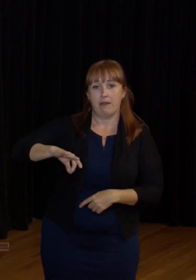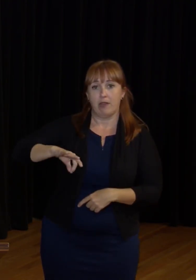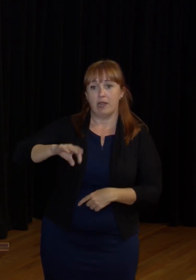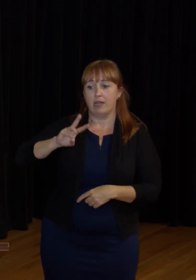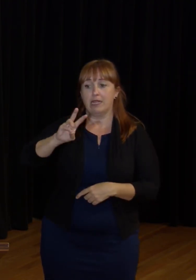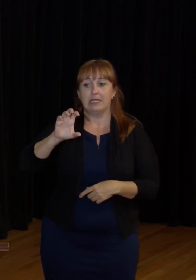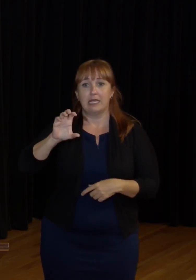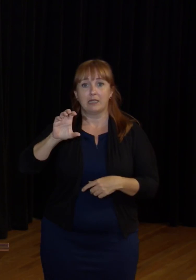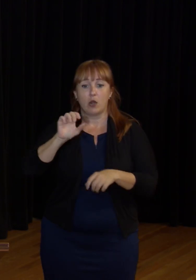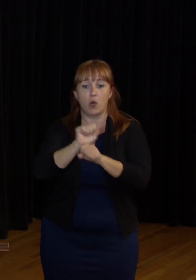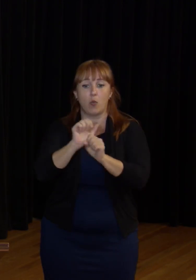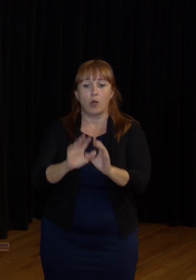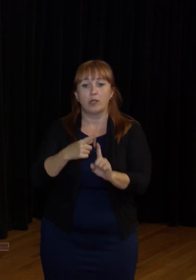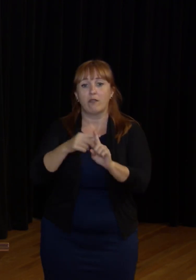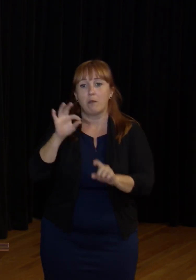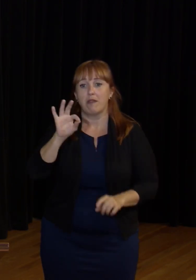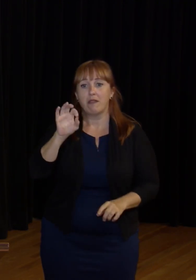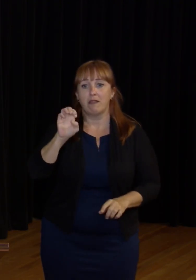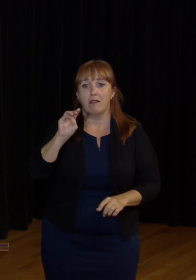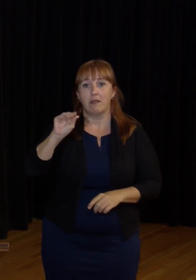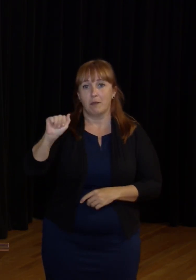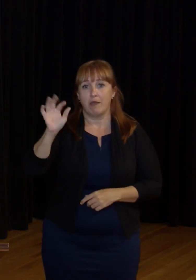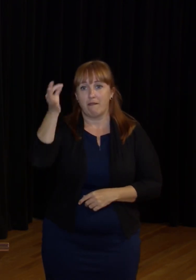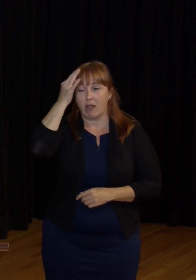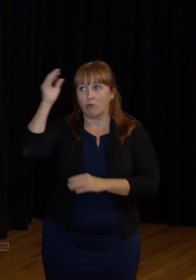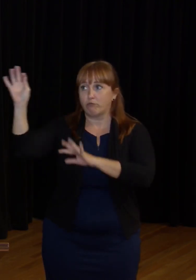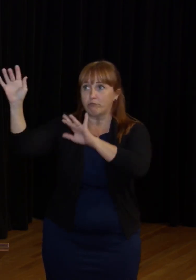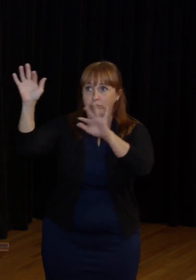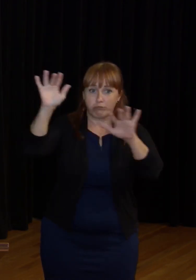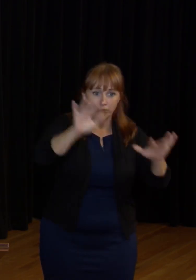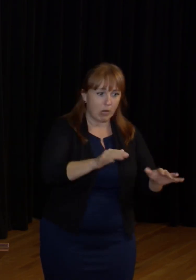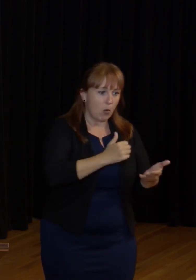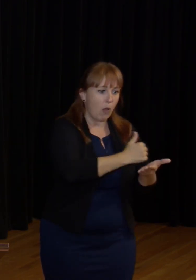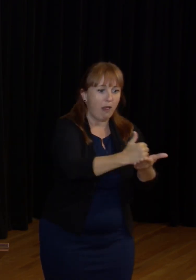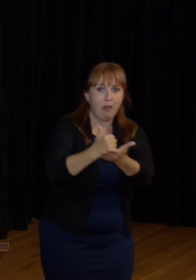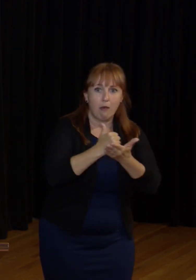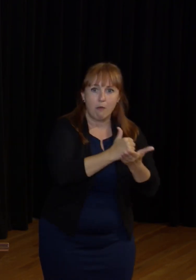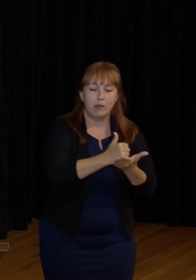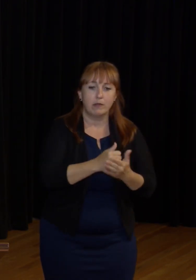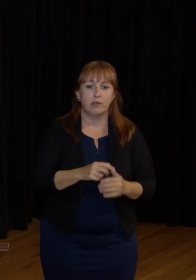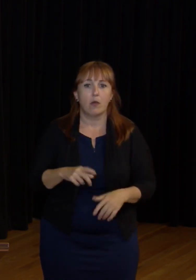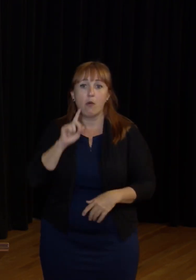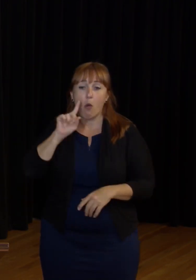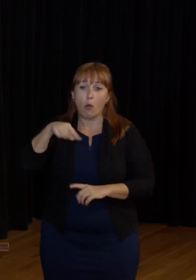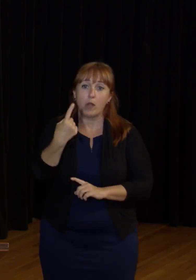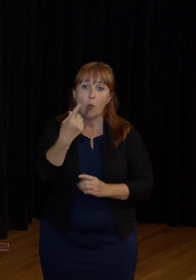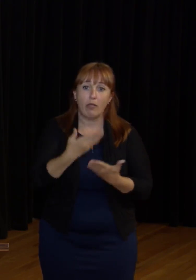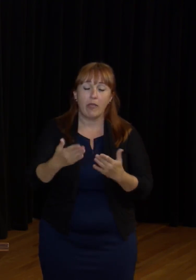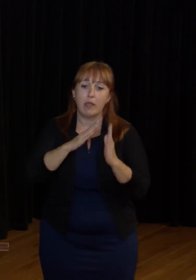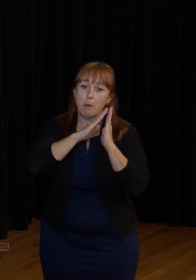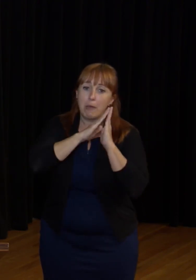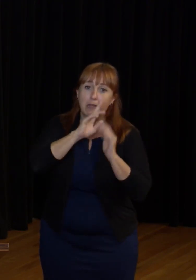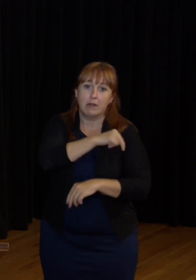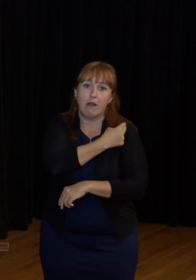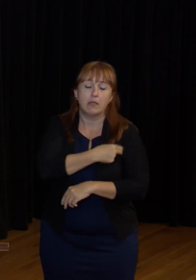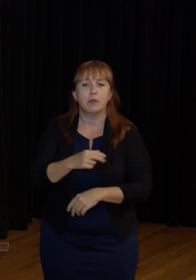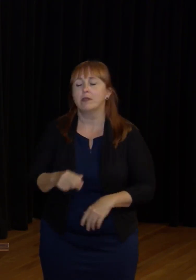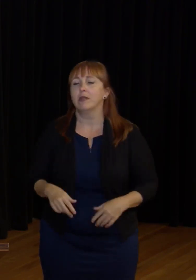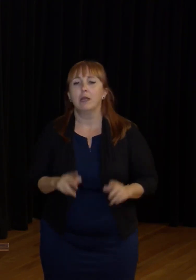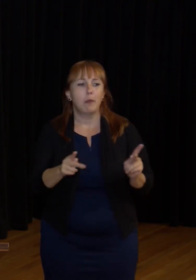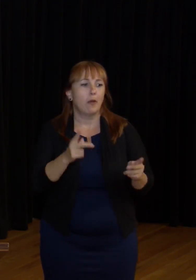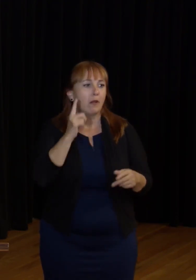FEMA workers on the ground helping our healthcare professionals. You know, and so it's not just about beds. I've said this before. People talk about inanimate